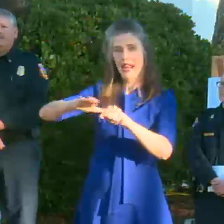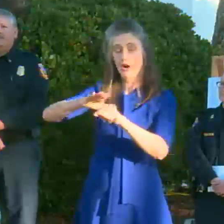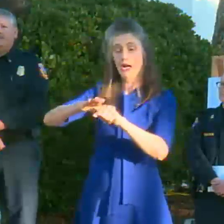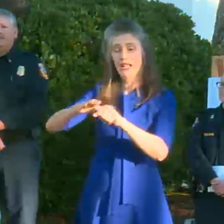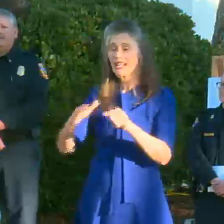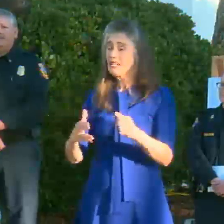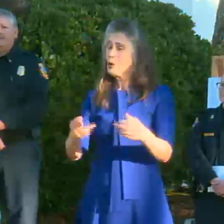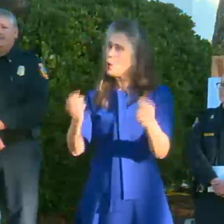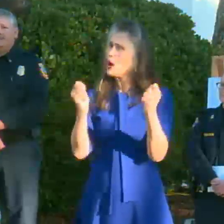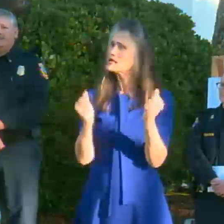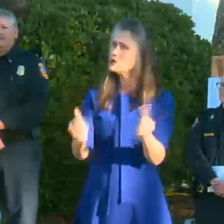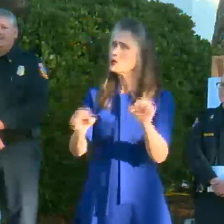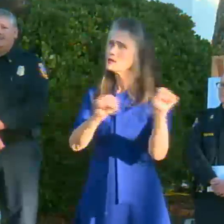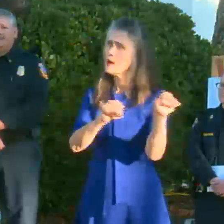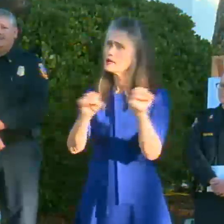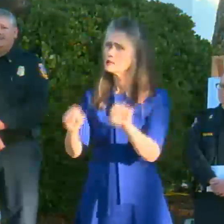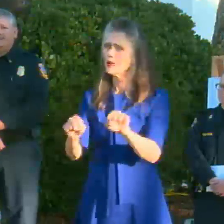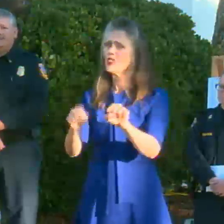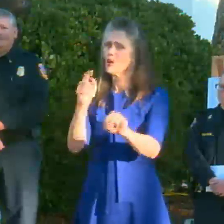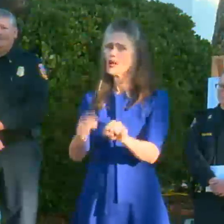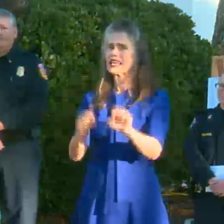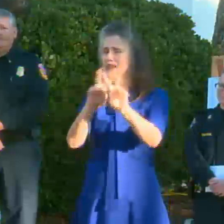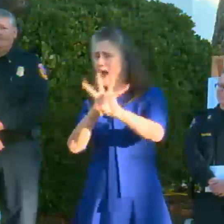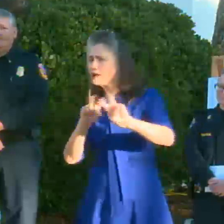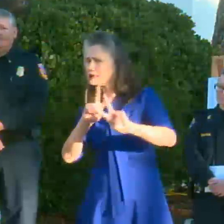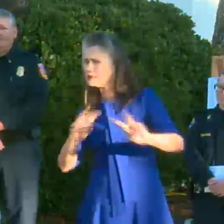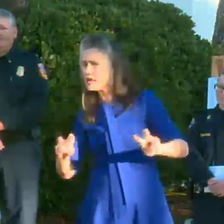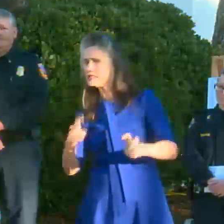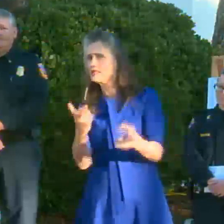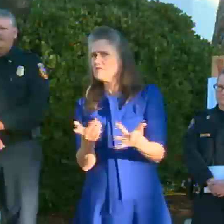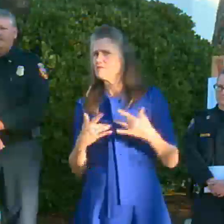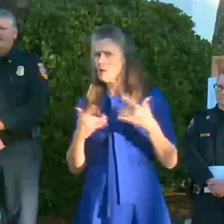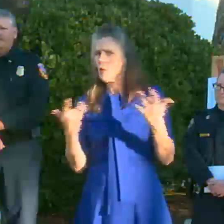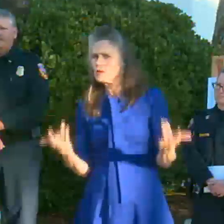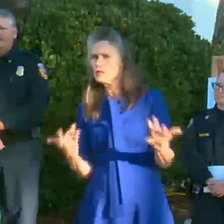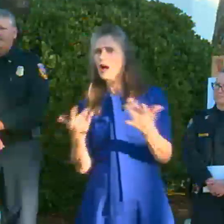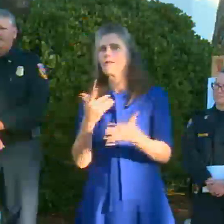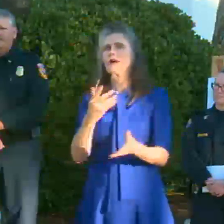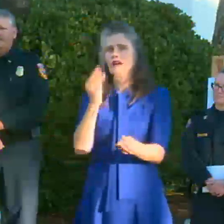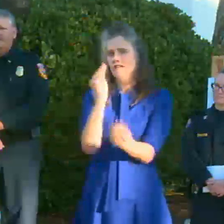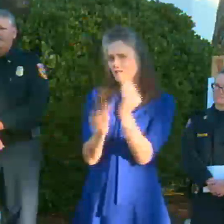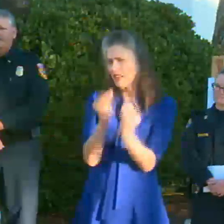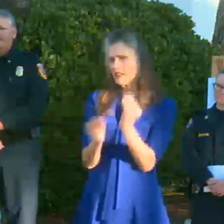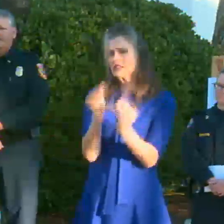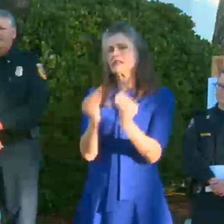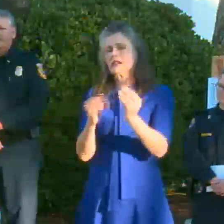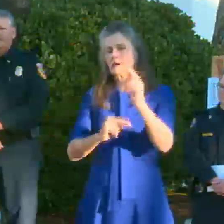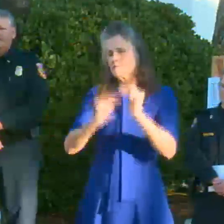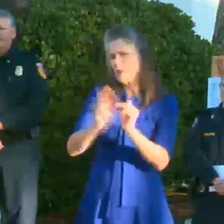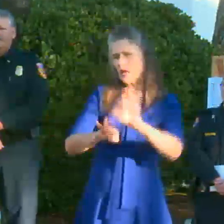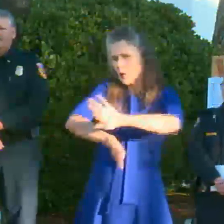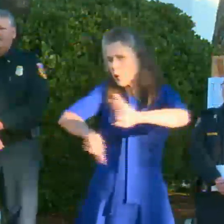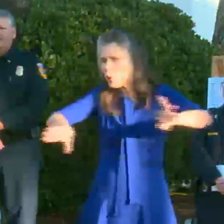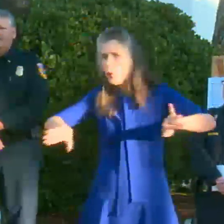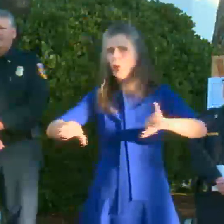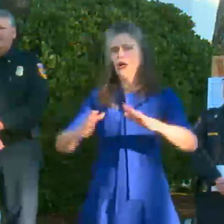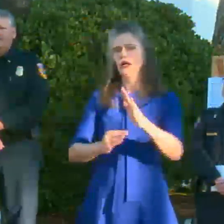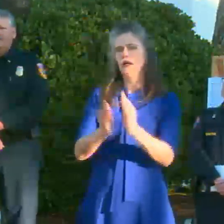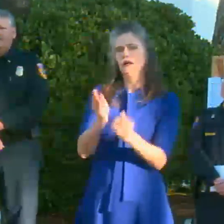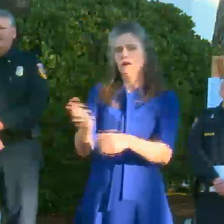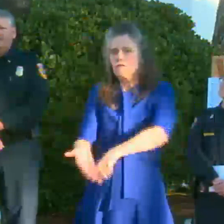those repairs and assessments done, the sooner we will get Montecito back to normal. And after